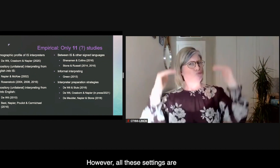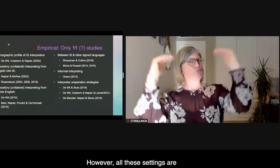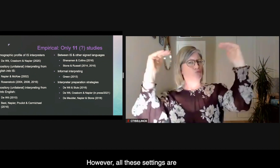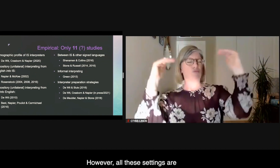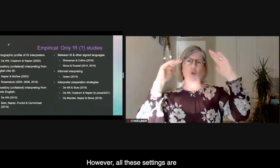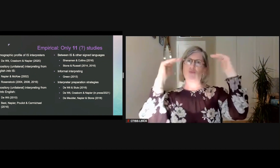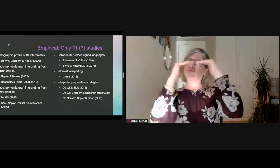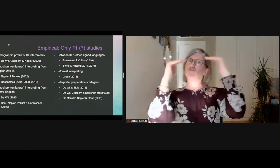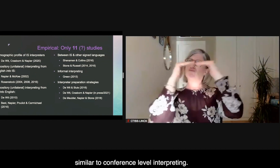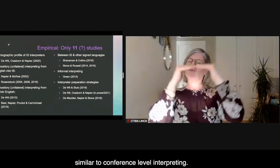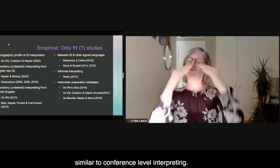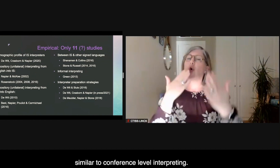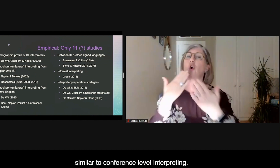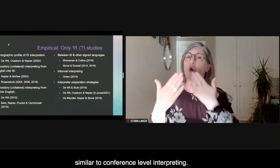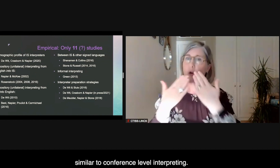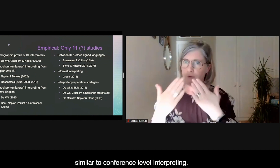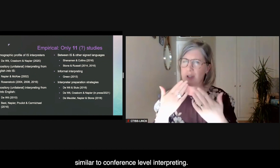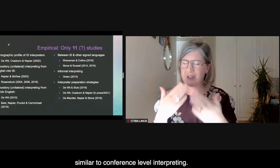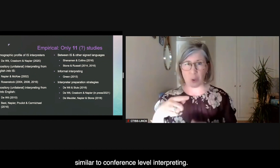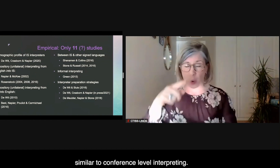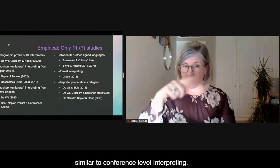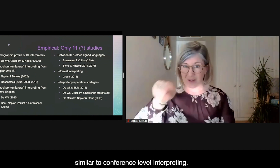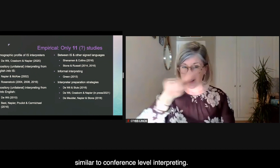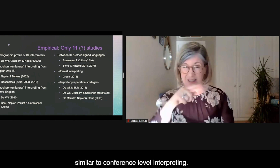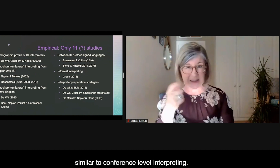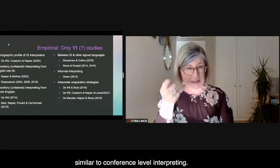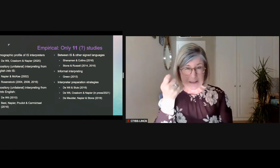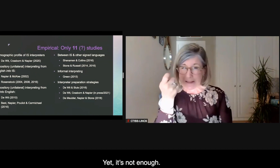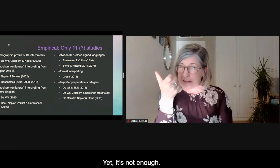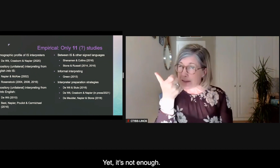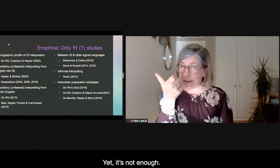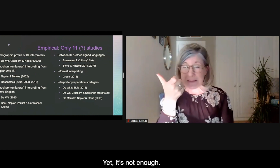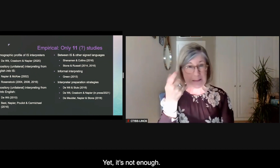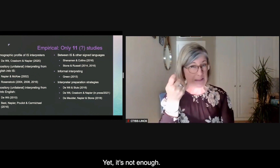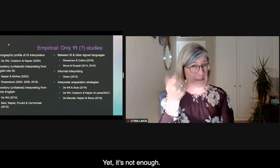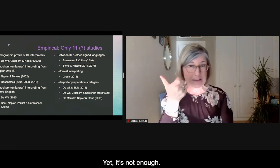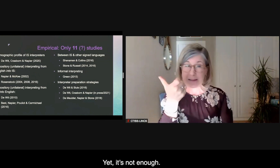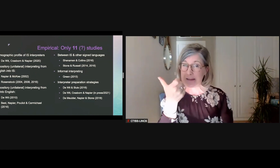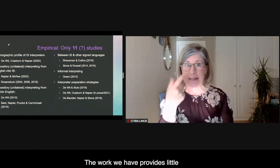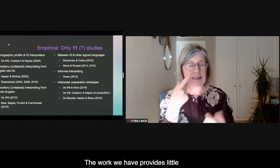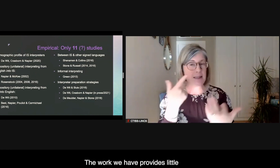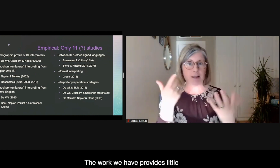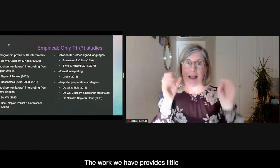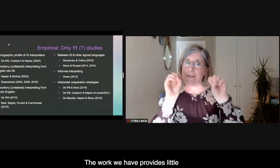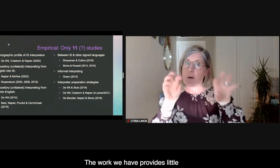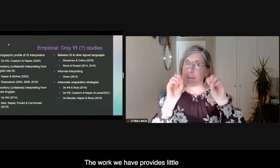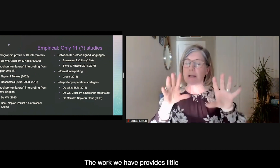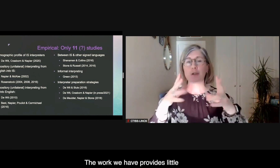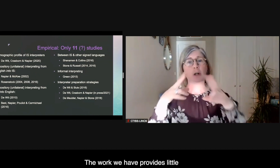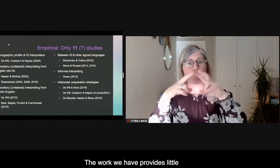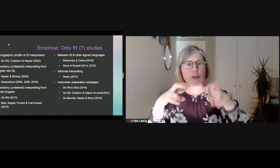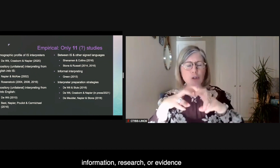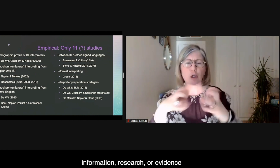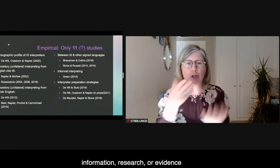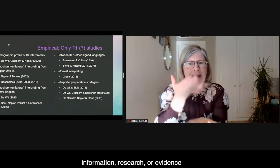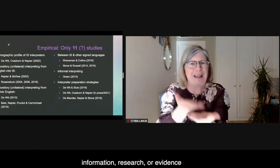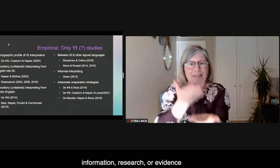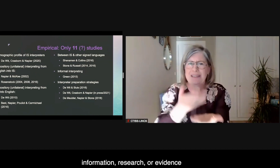However, all these settings are similar to conference-level interpreting. Yet, it's not enough. The work we have provides